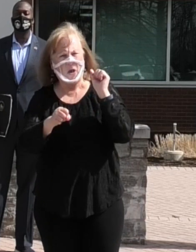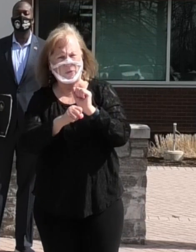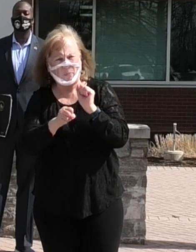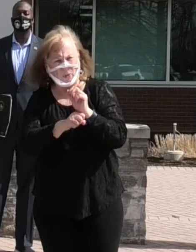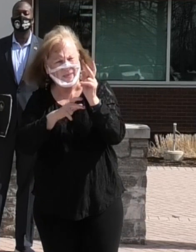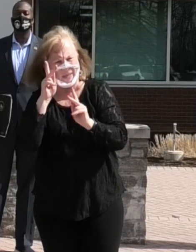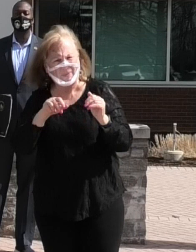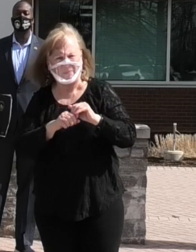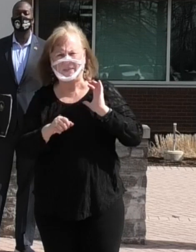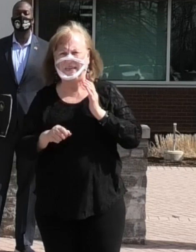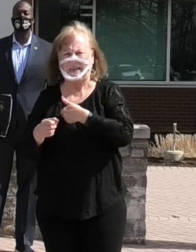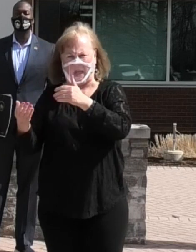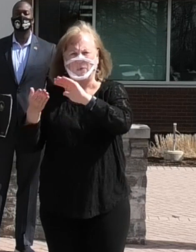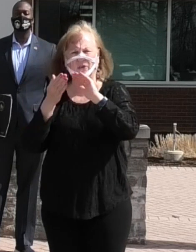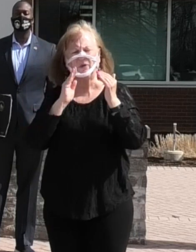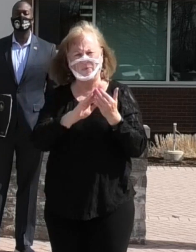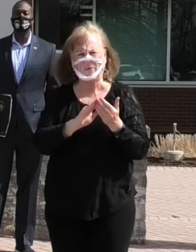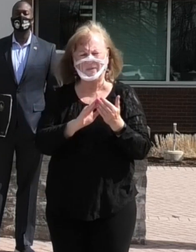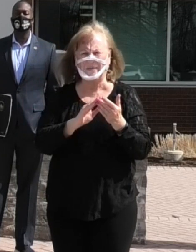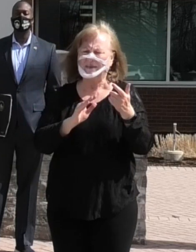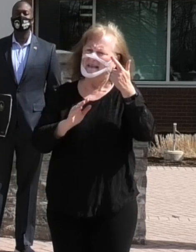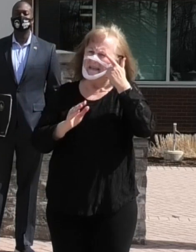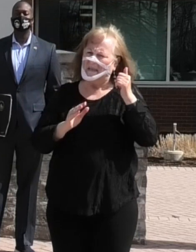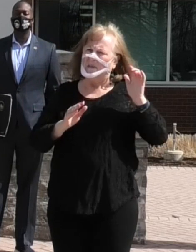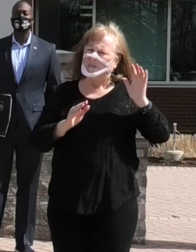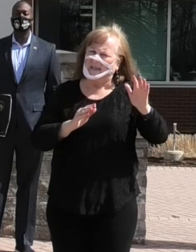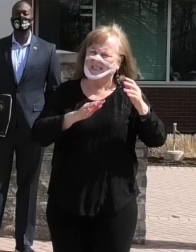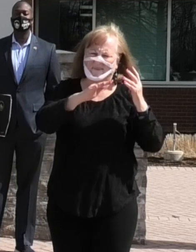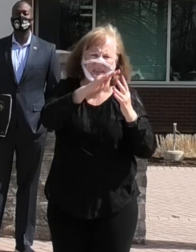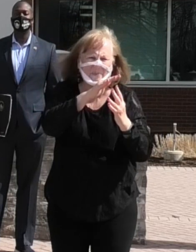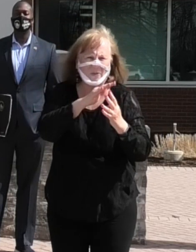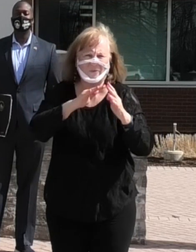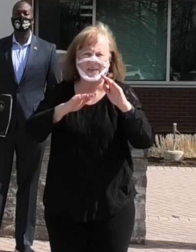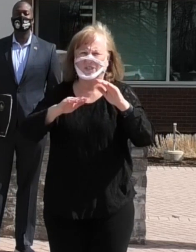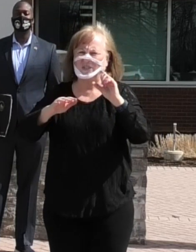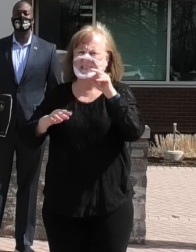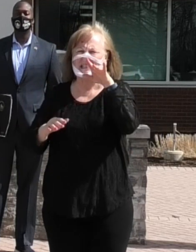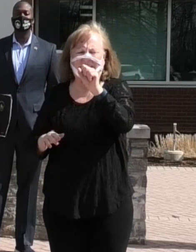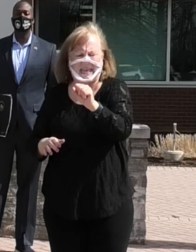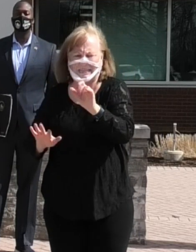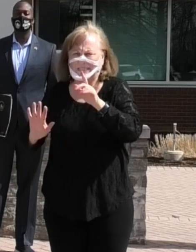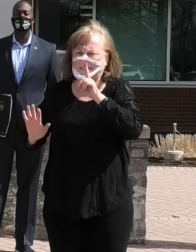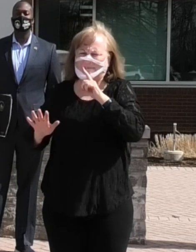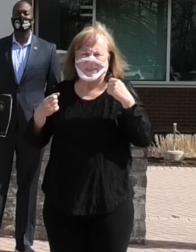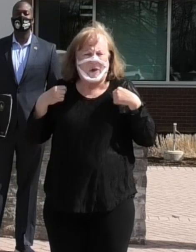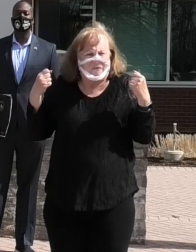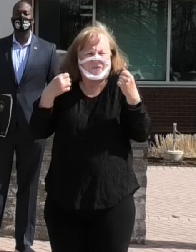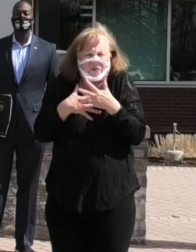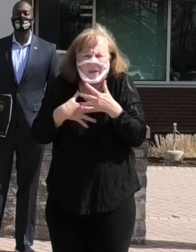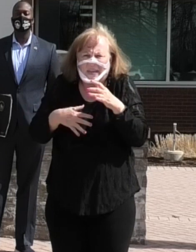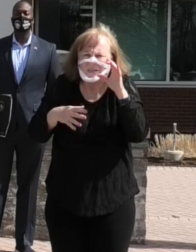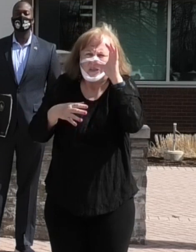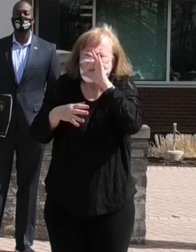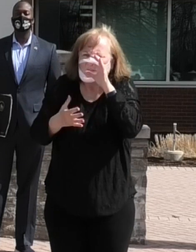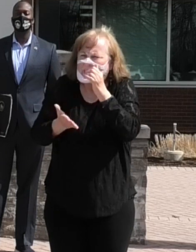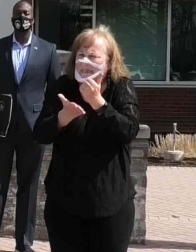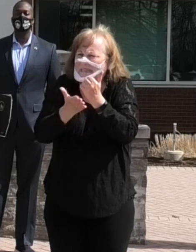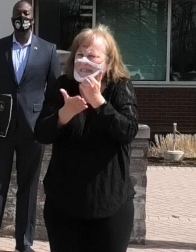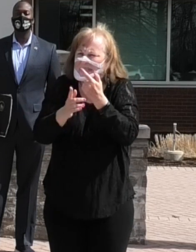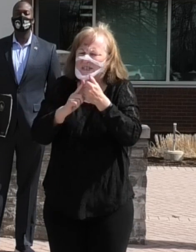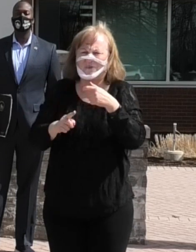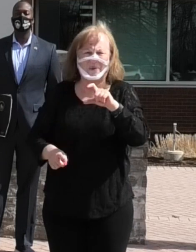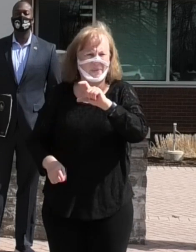people in our community who, because of their immigration status, are afraid to seek assistance from